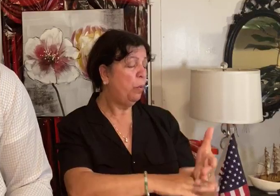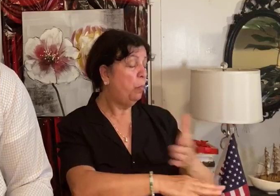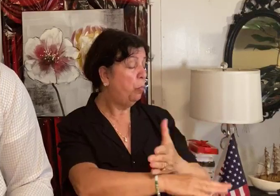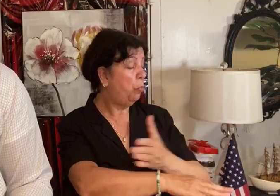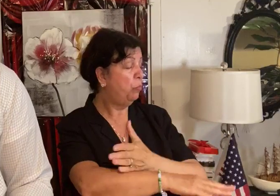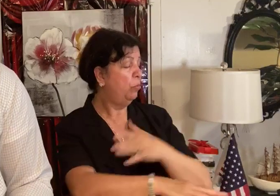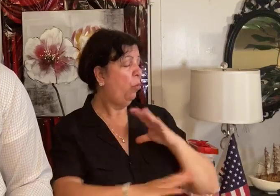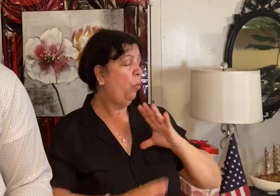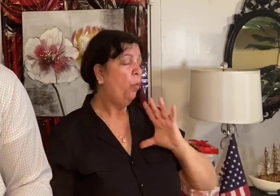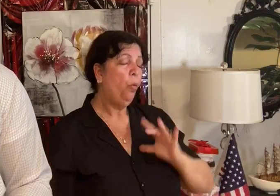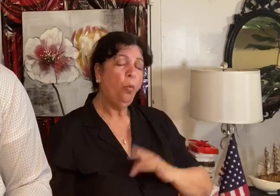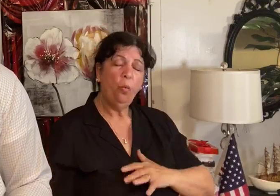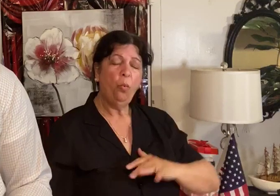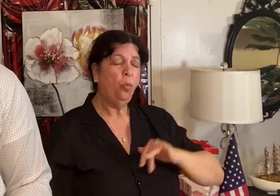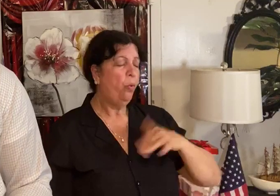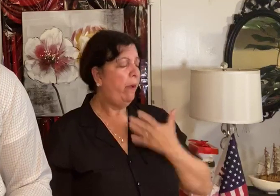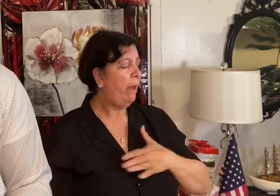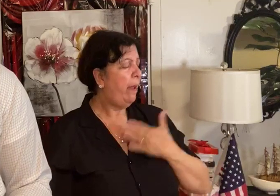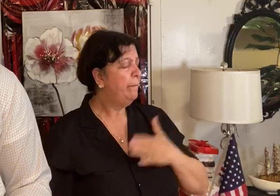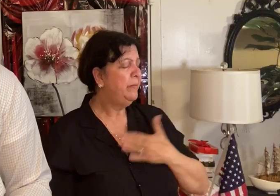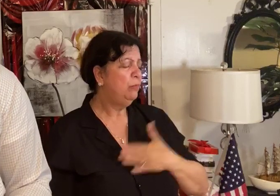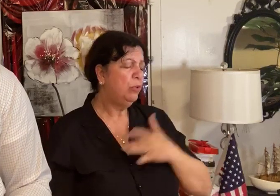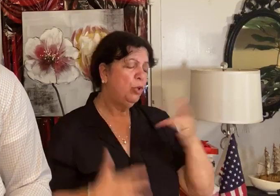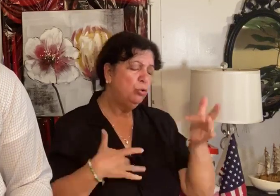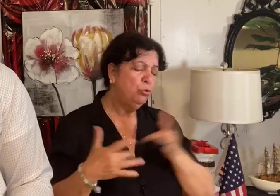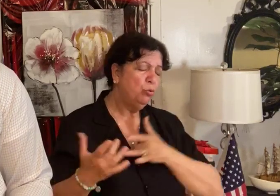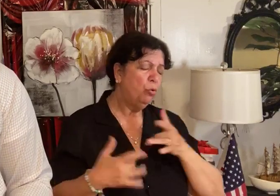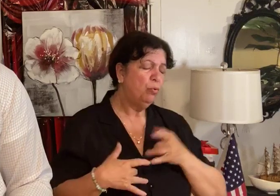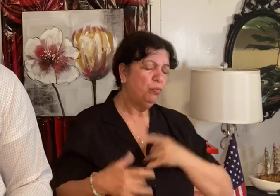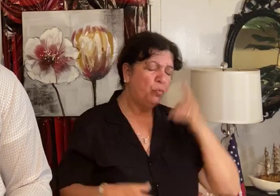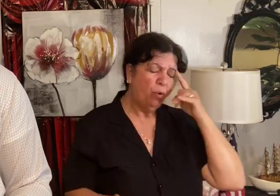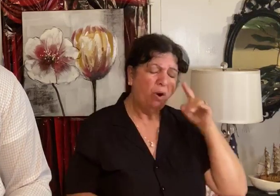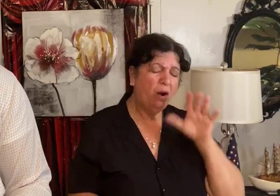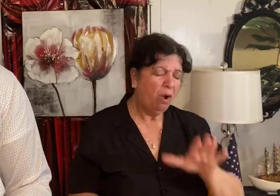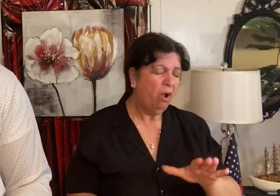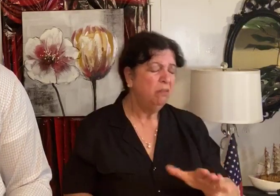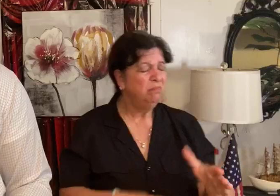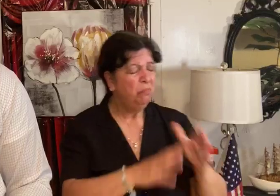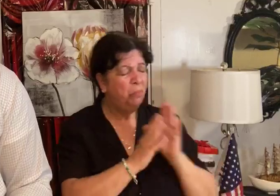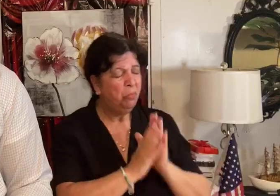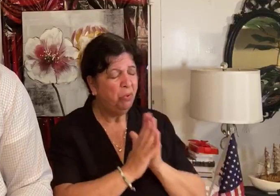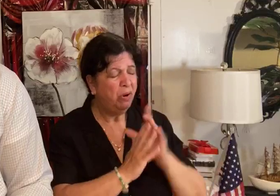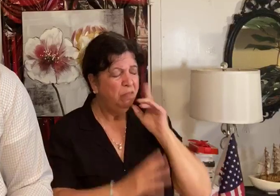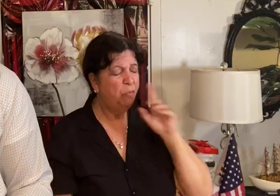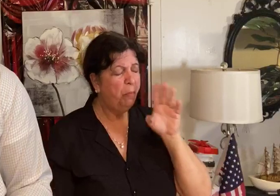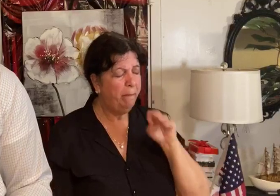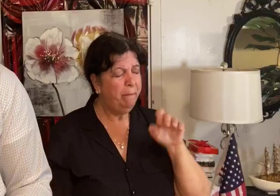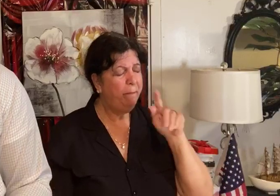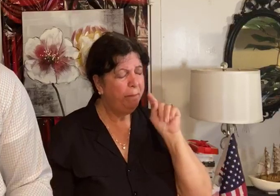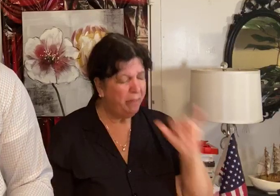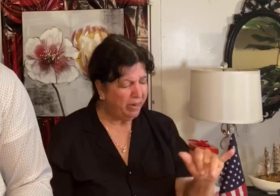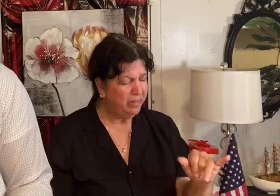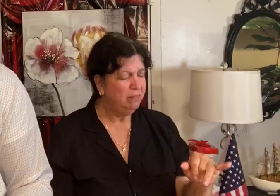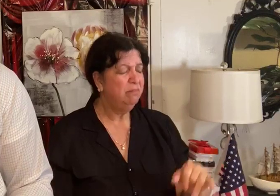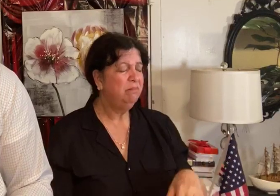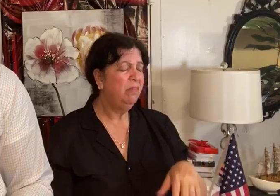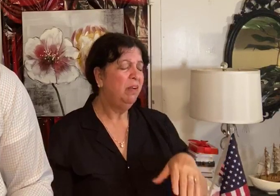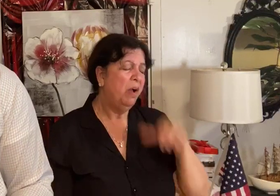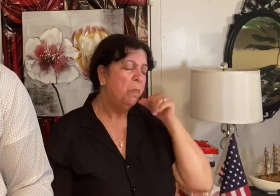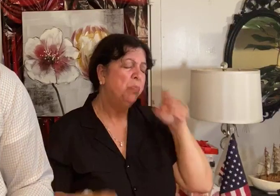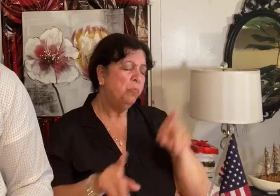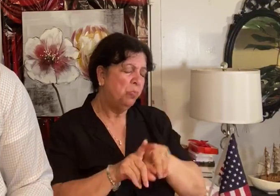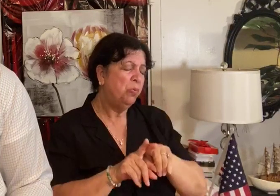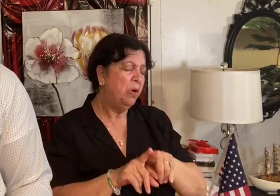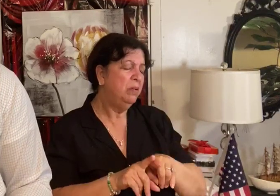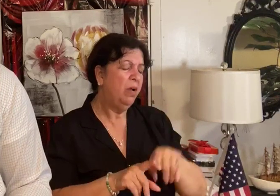and for Pedro, who's so concerned for her and requested the prayer for her. Dear Father, I just pray for her